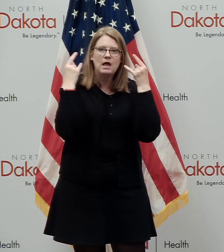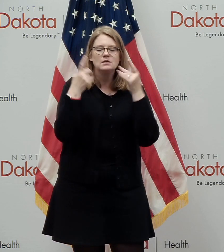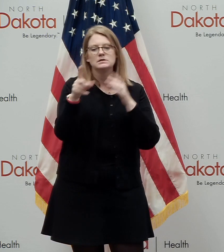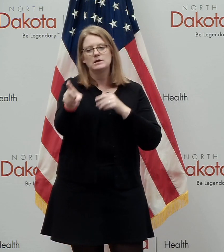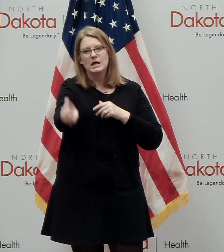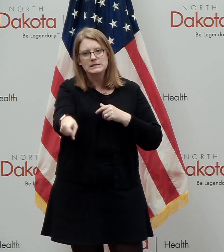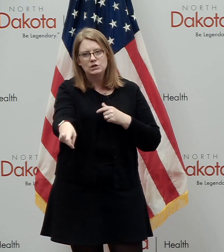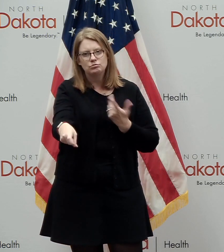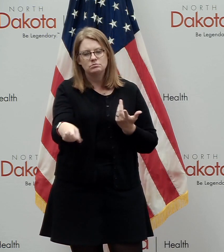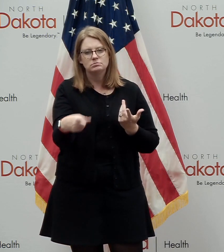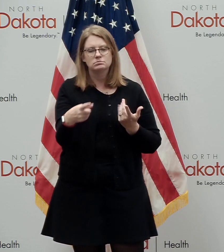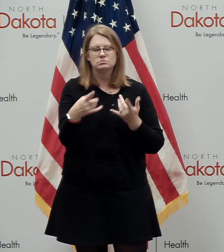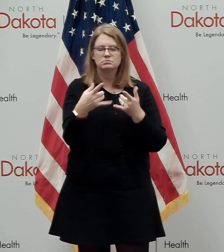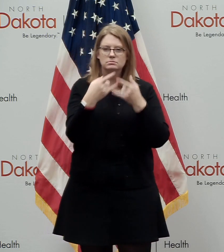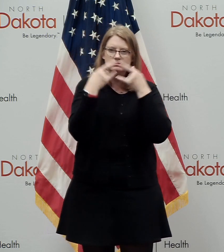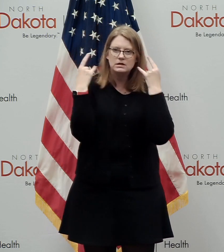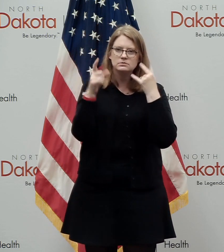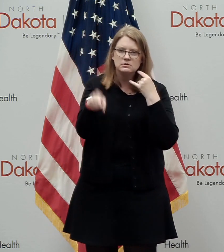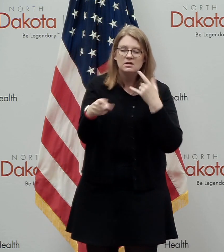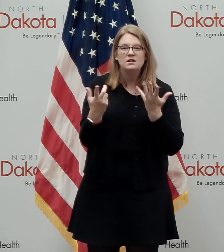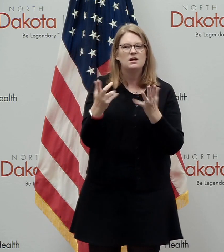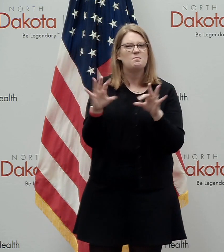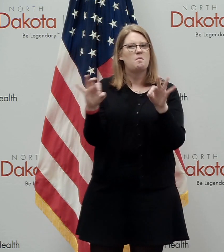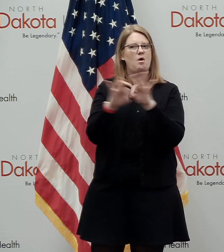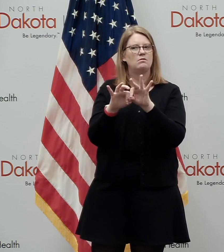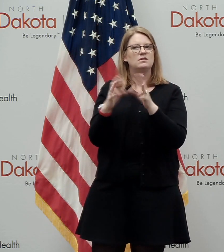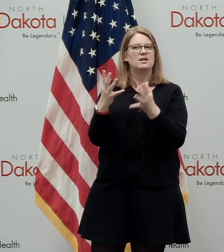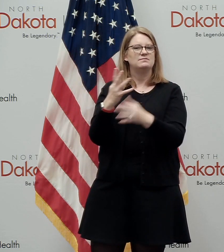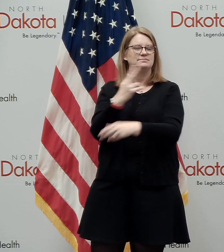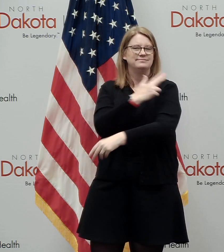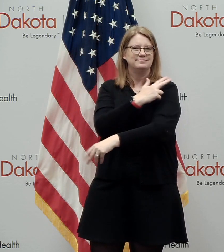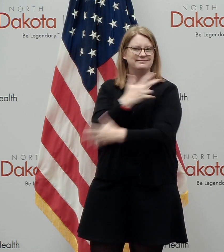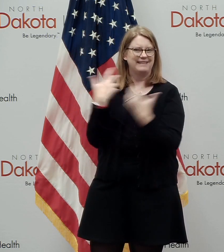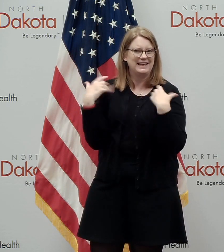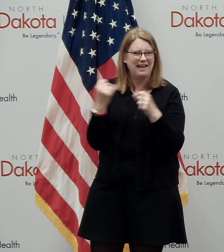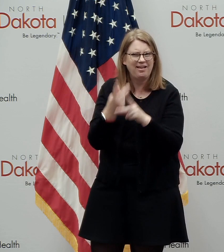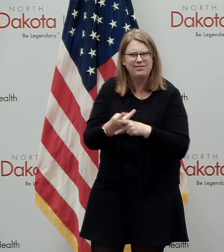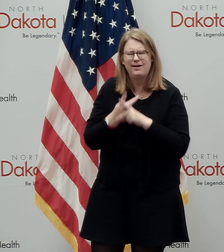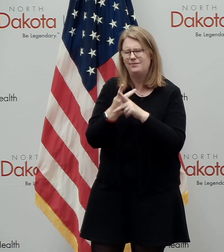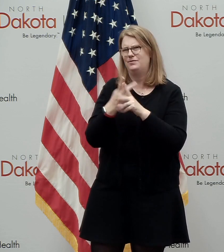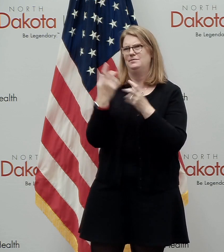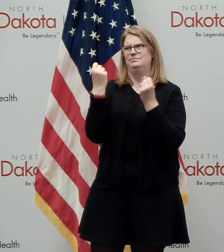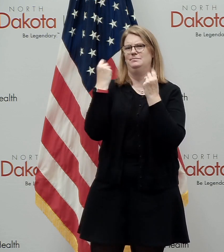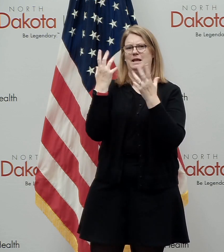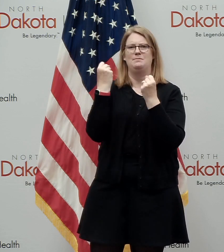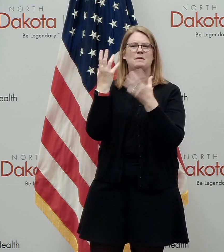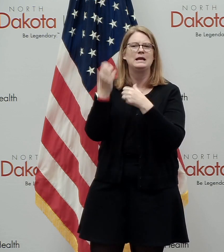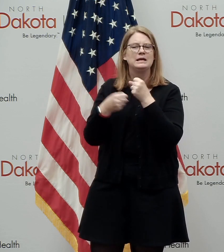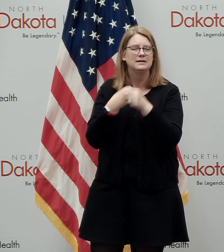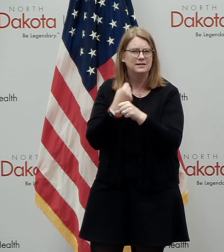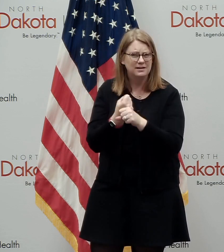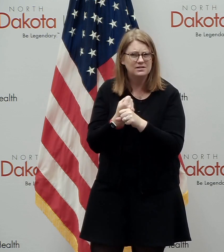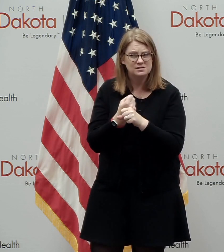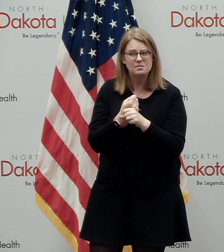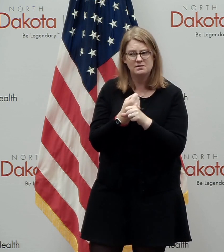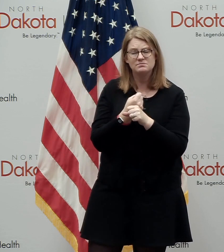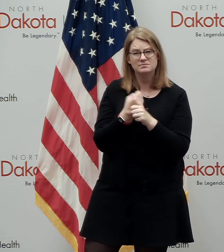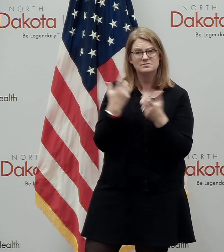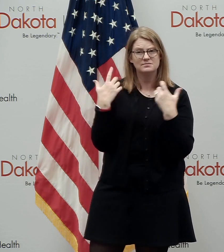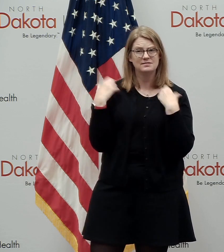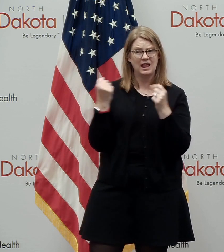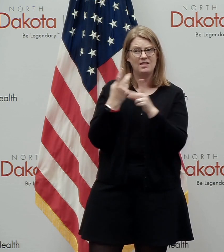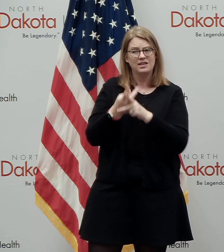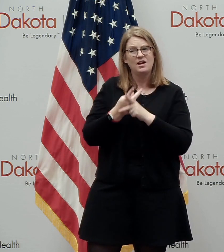an essential part of healthcare for decades and decades. And again, people in healthcare understand